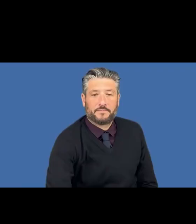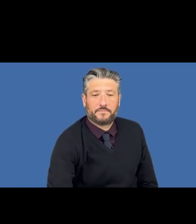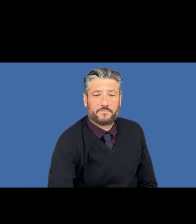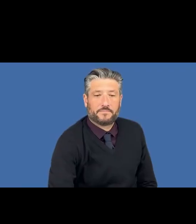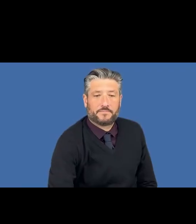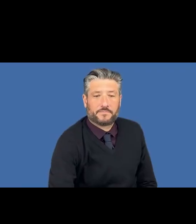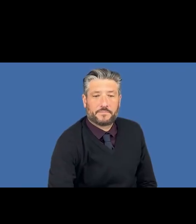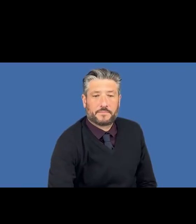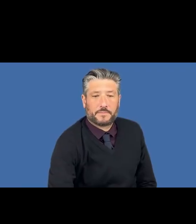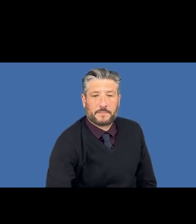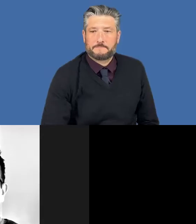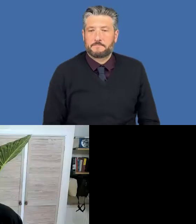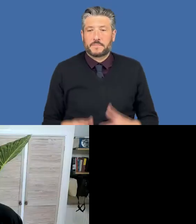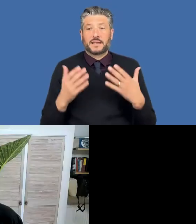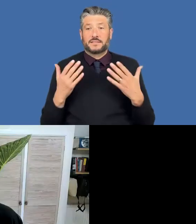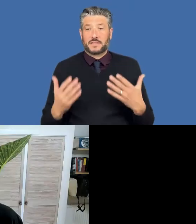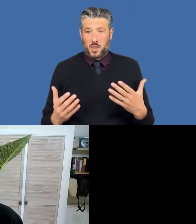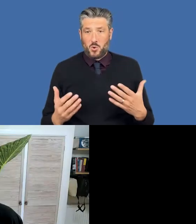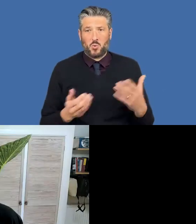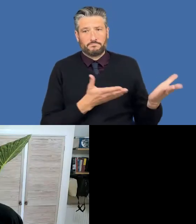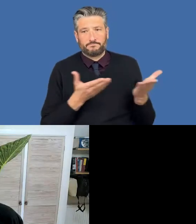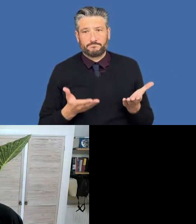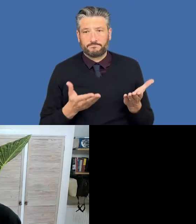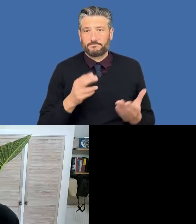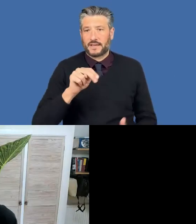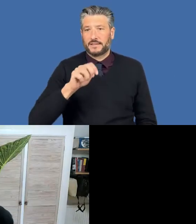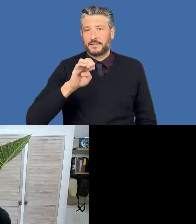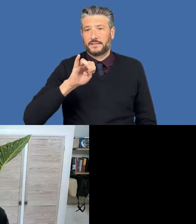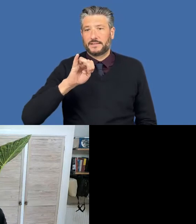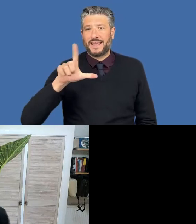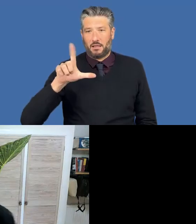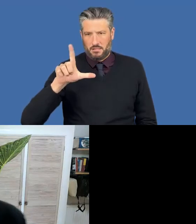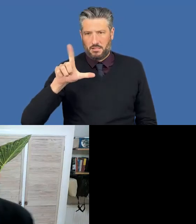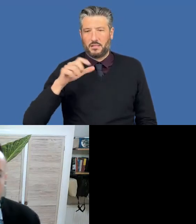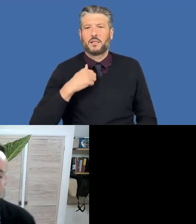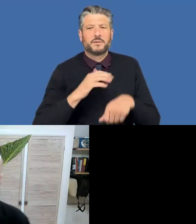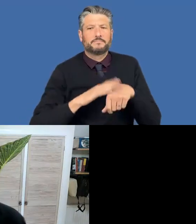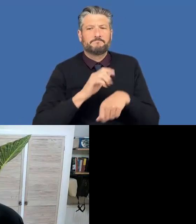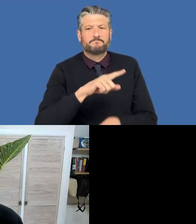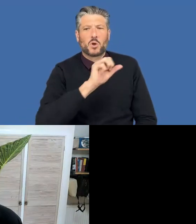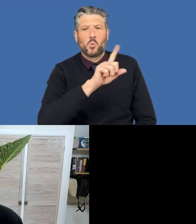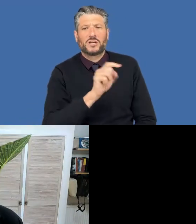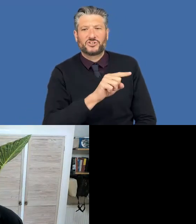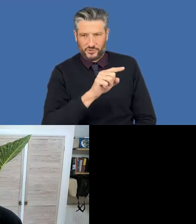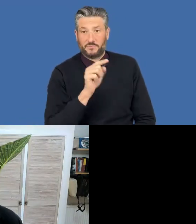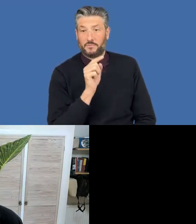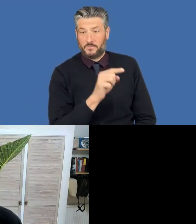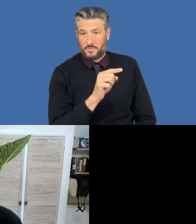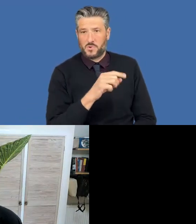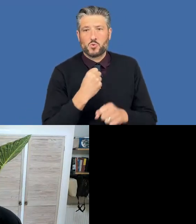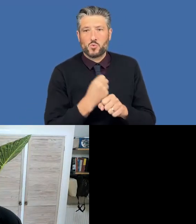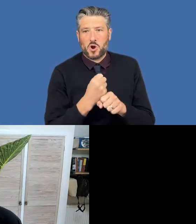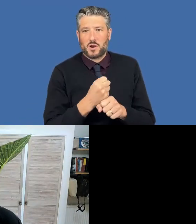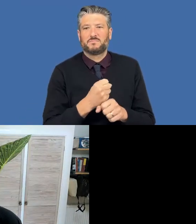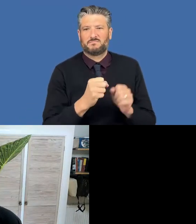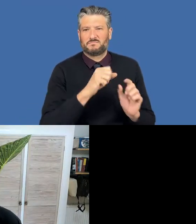Neil. My question to Neil is, as an IT company, how does Atos promote the digital